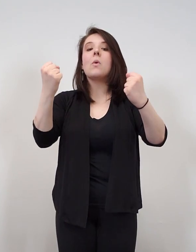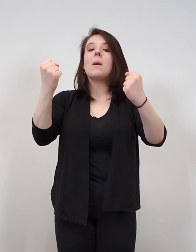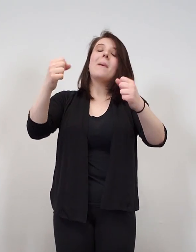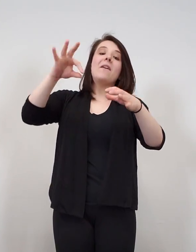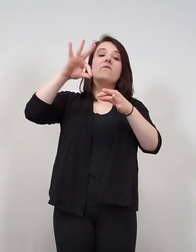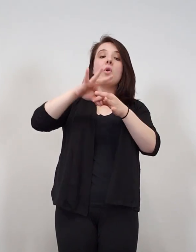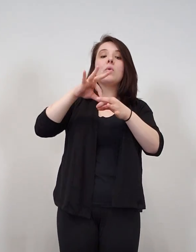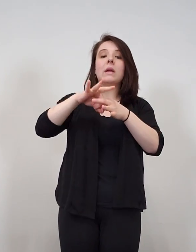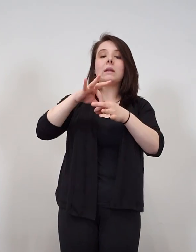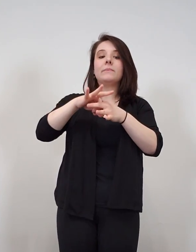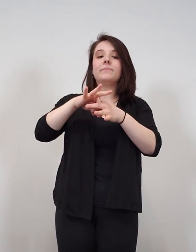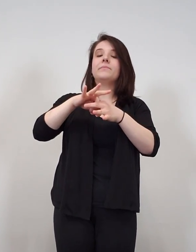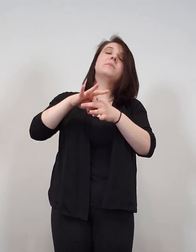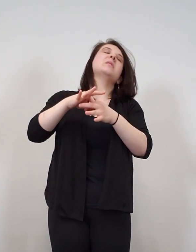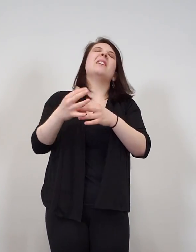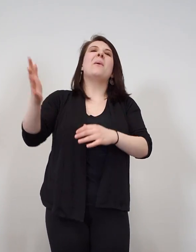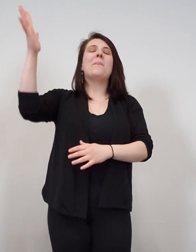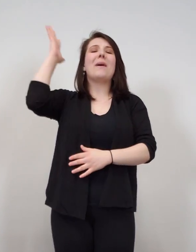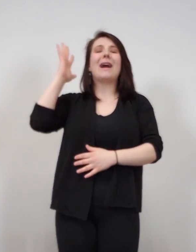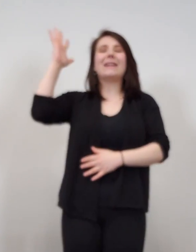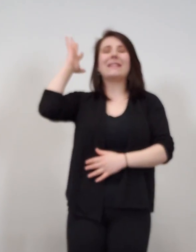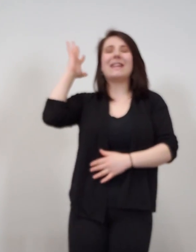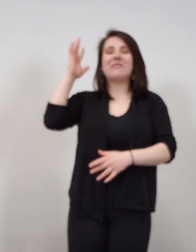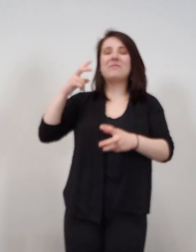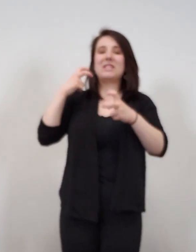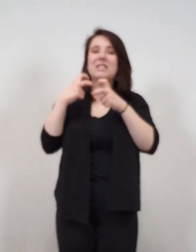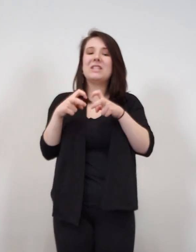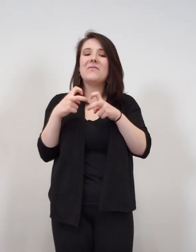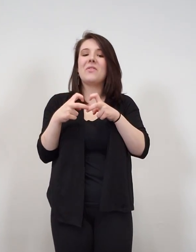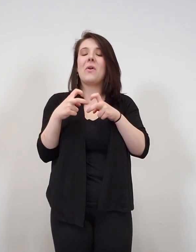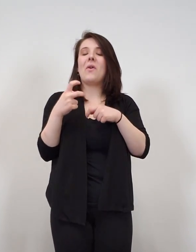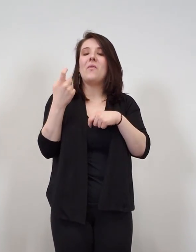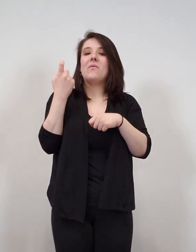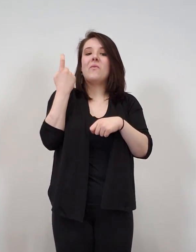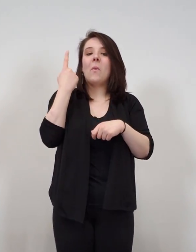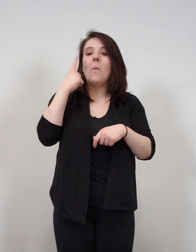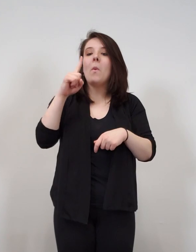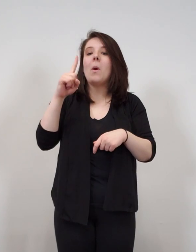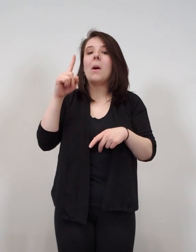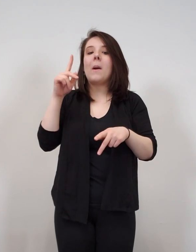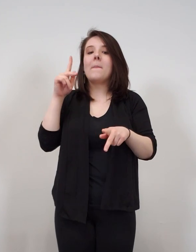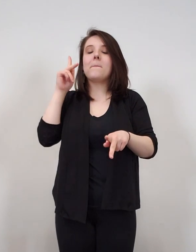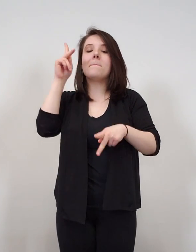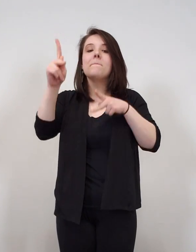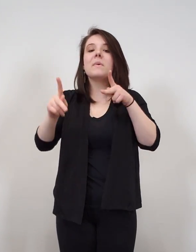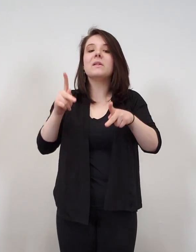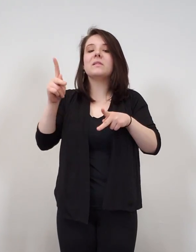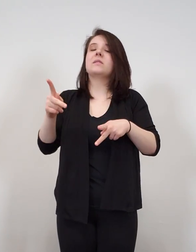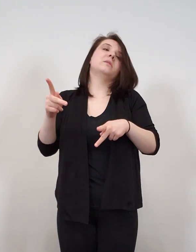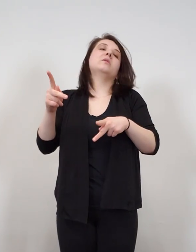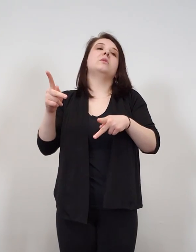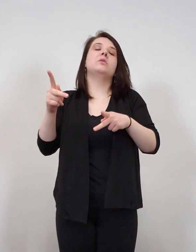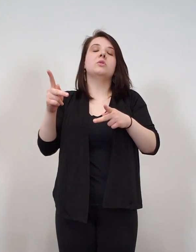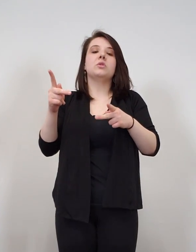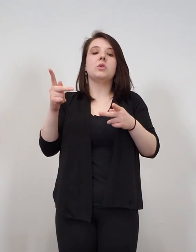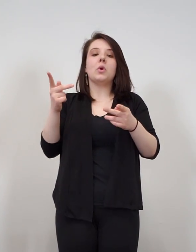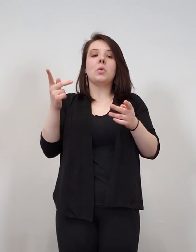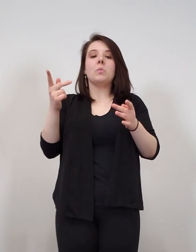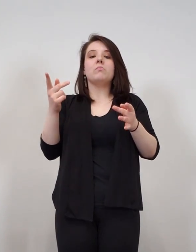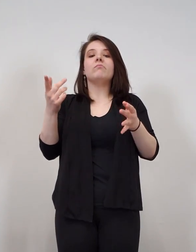difficult for someone to get to the Capitol, and it would be nearly impossible now for all